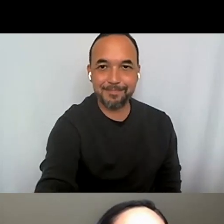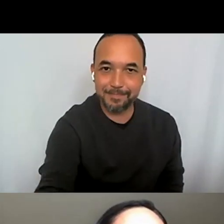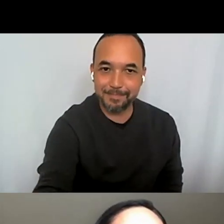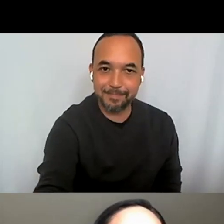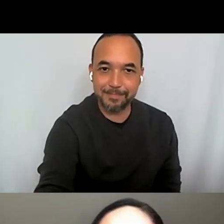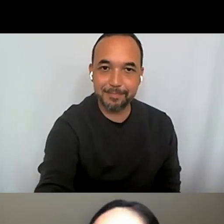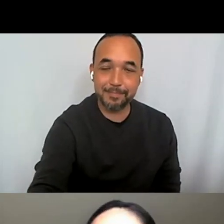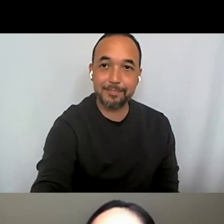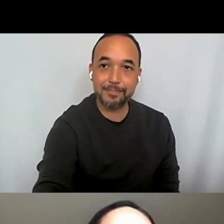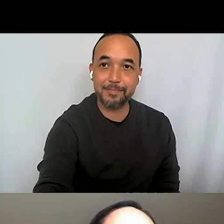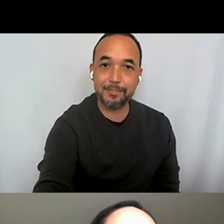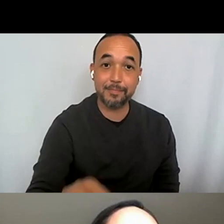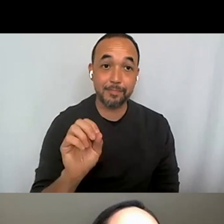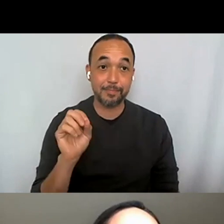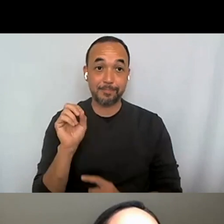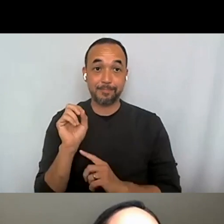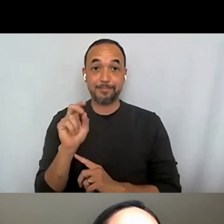All right. So